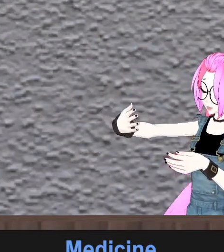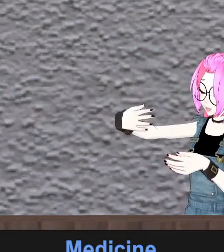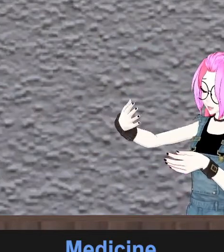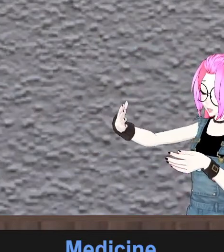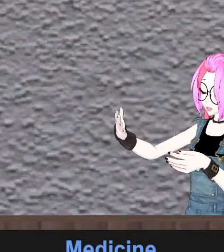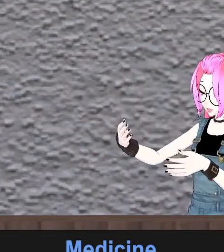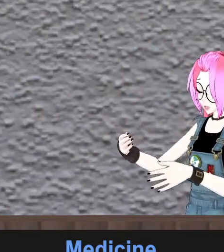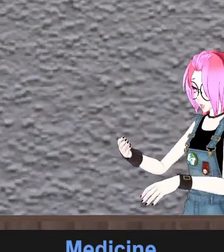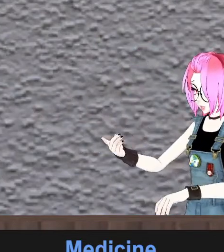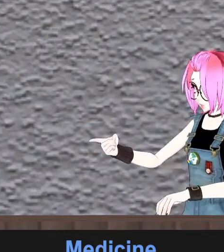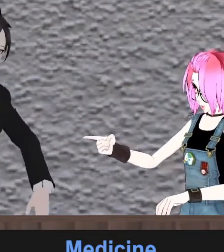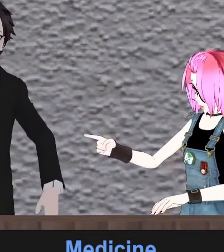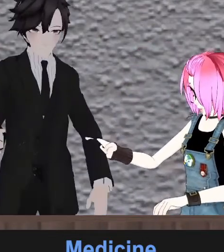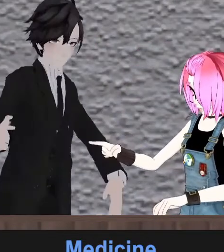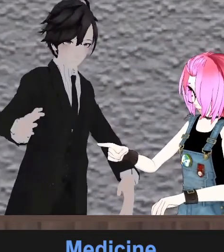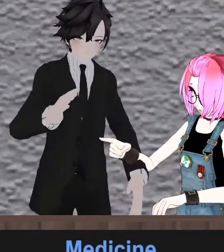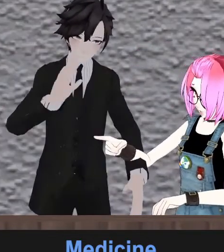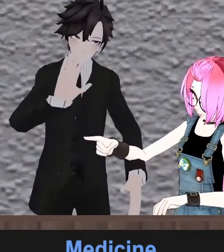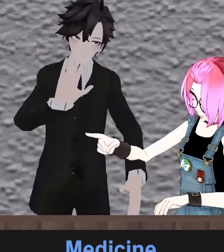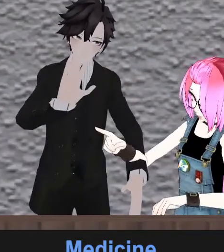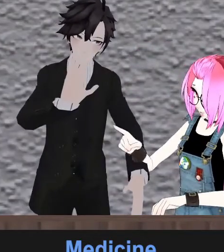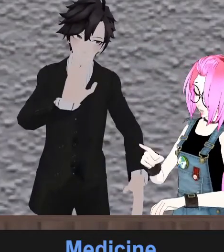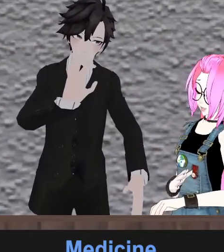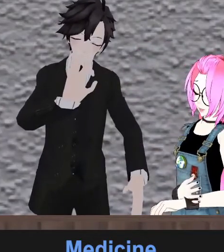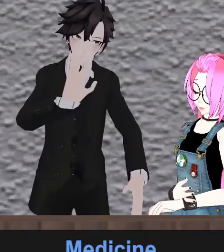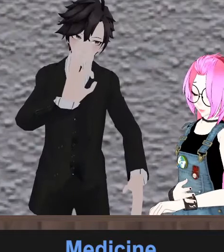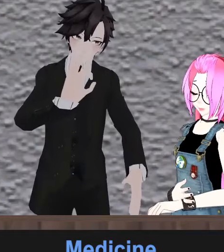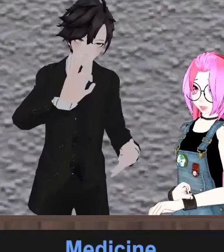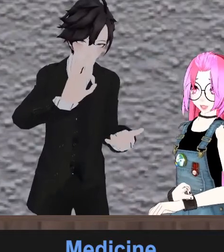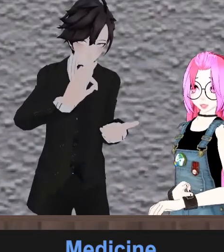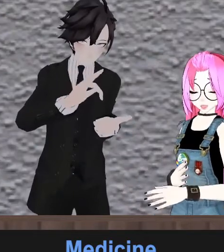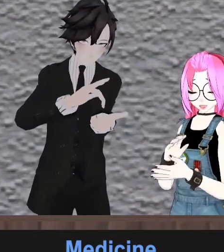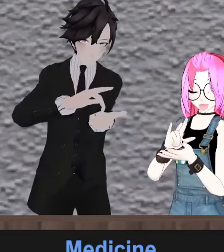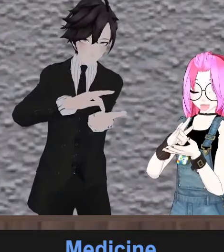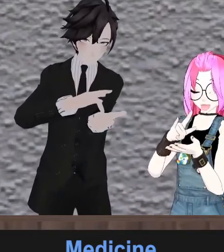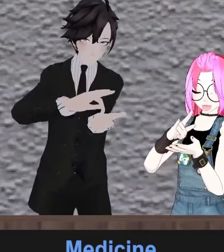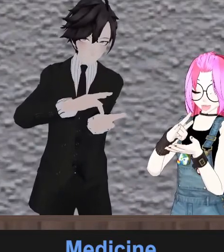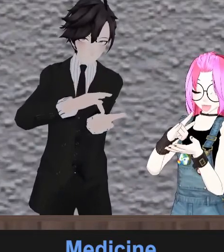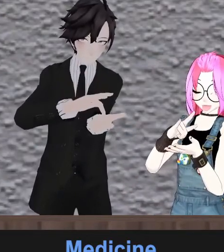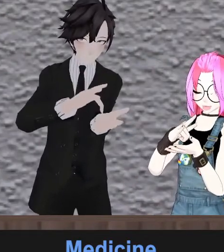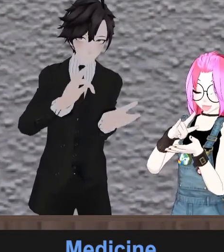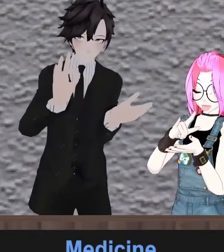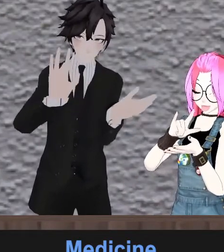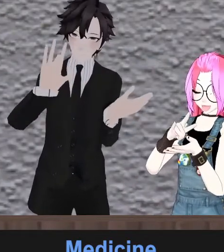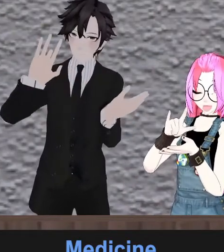But yeah, if you do have index, I'll just make sure you can understand. You're gonna have that middle finger down, and you just kind of teeter